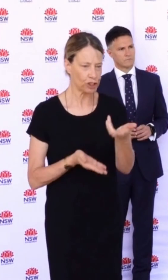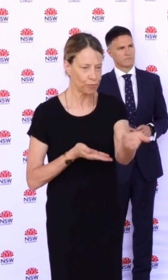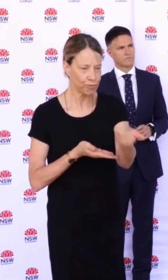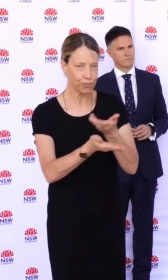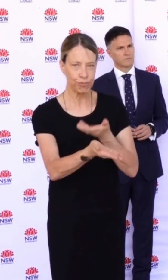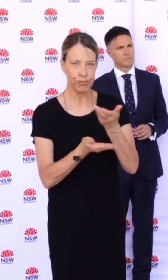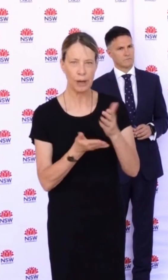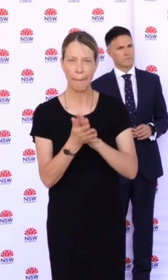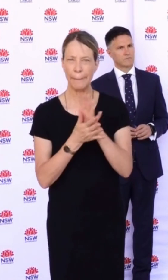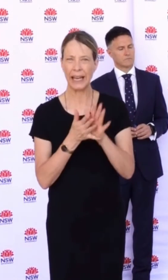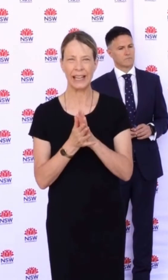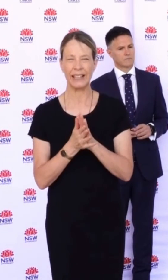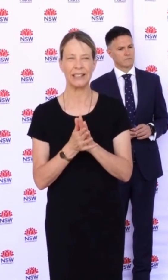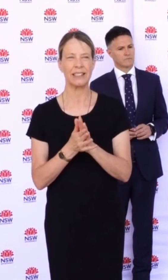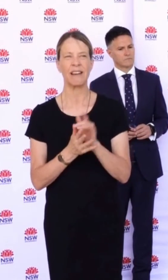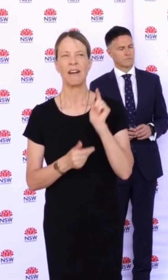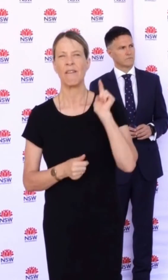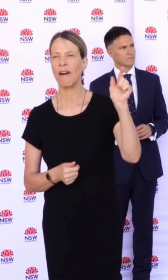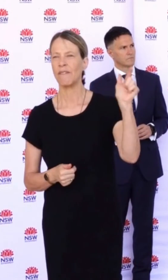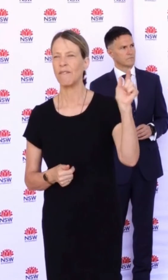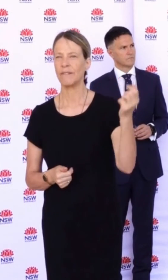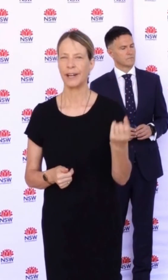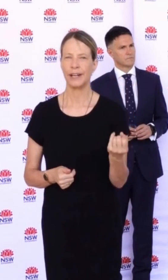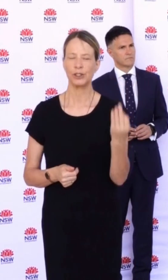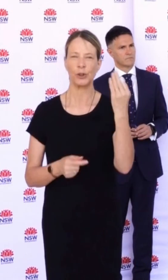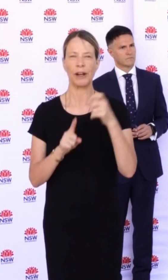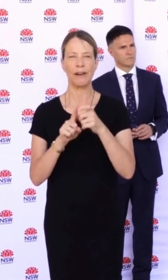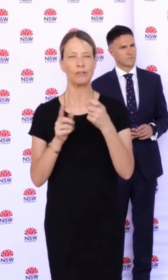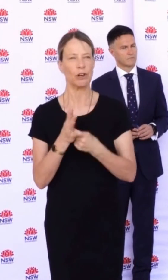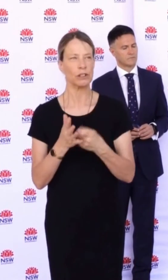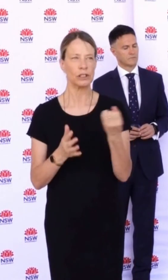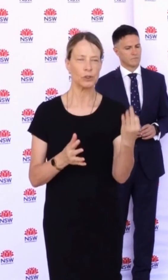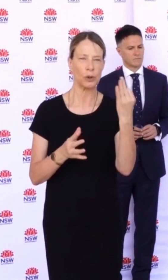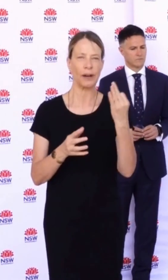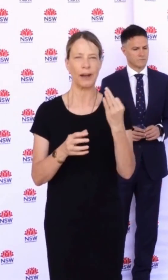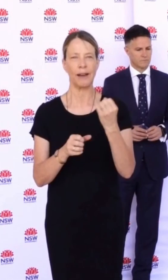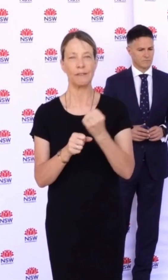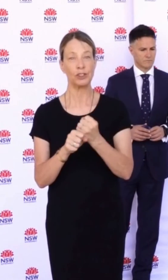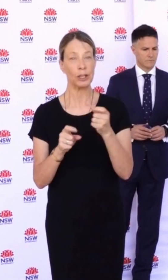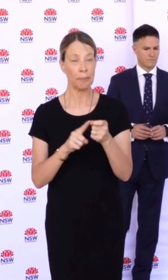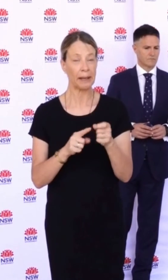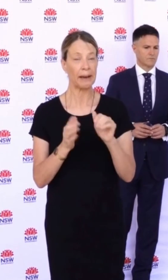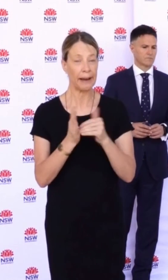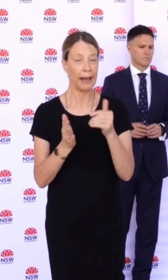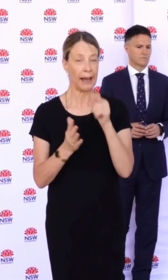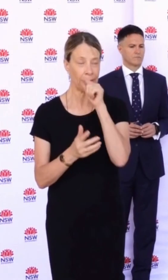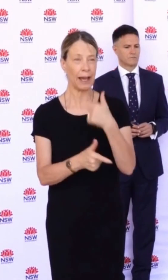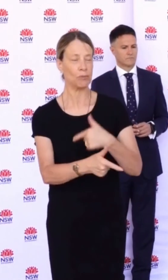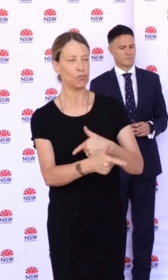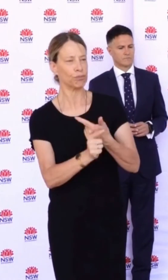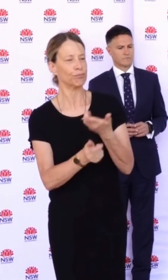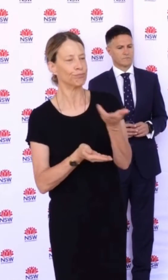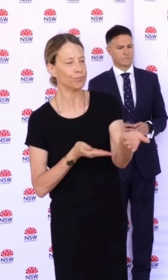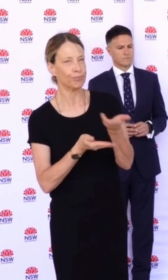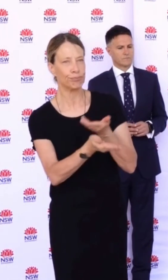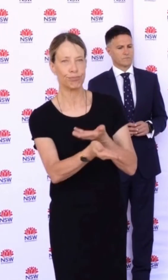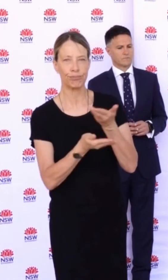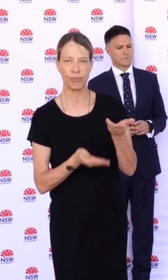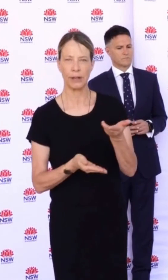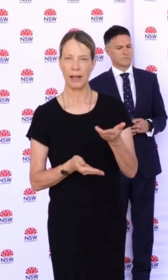and encourage and find ways to get more health staff into the smaller communities, but it remains a challenge right across